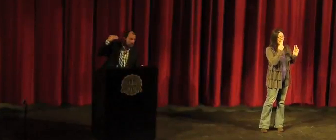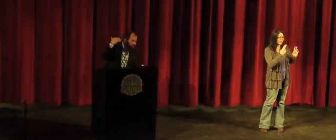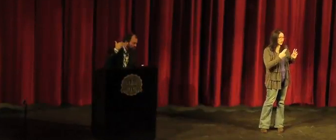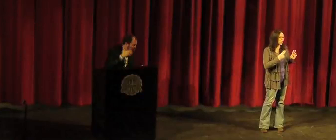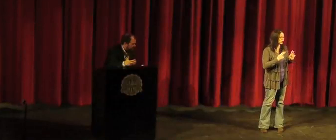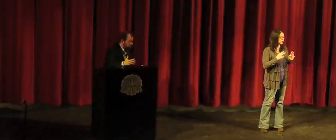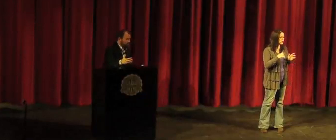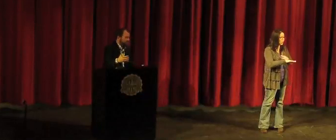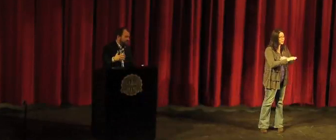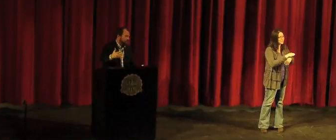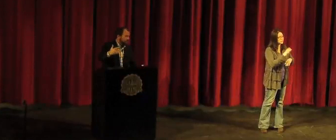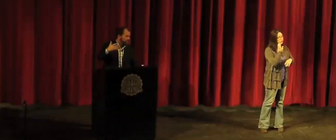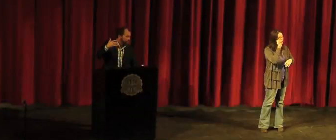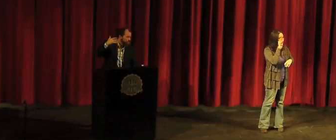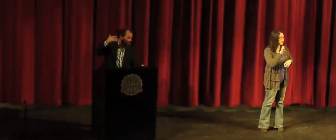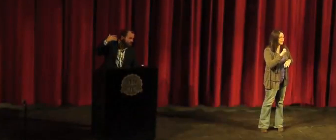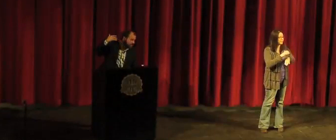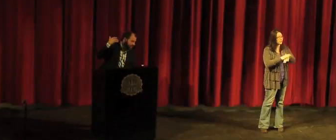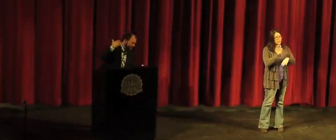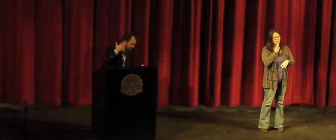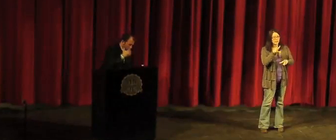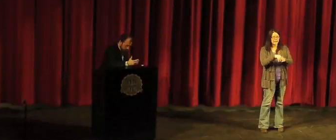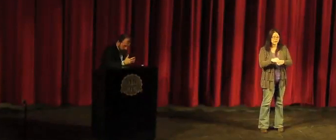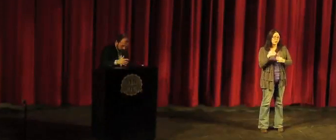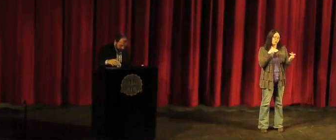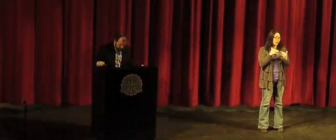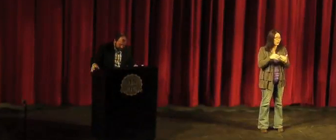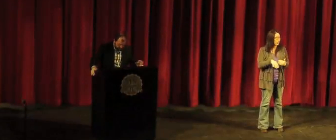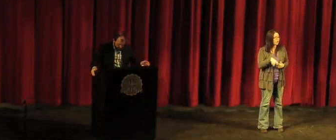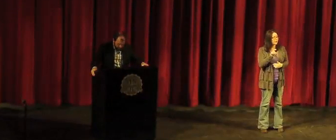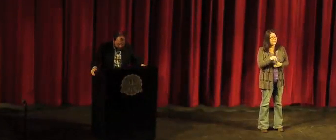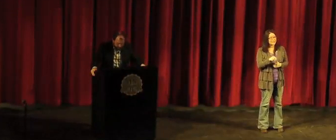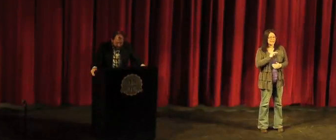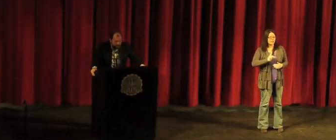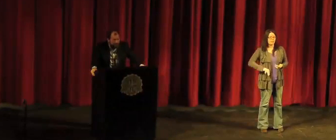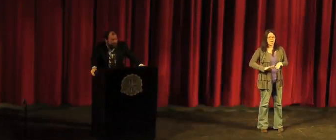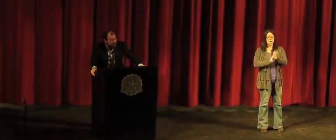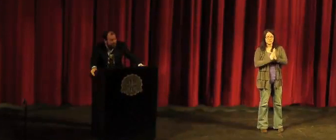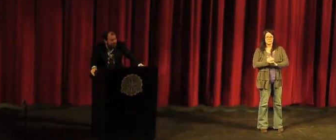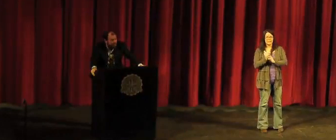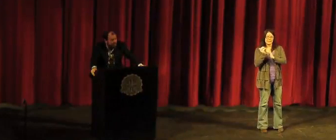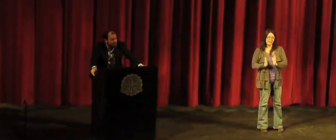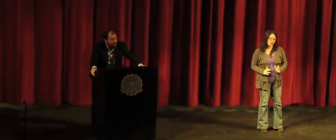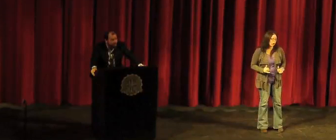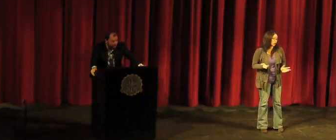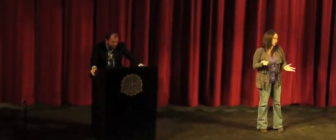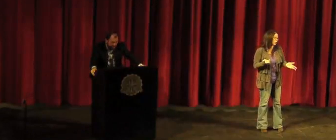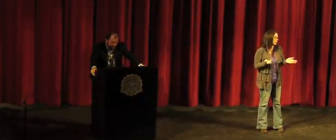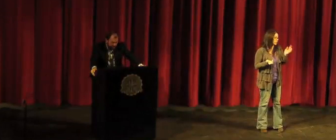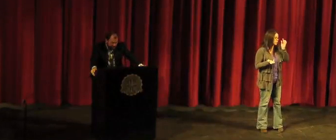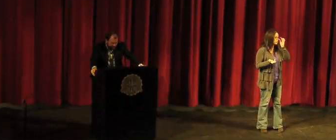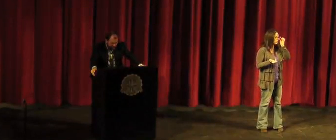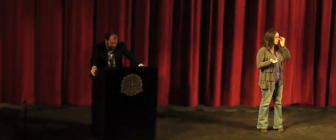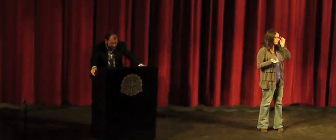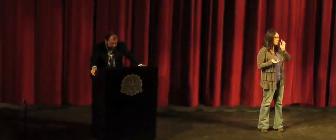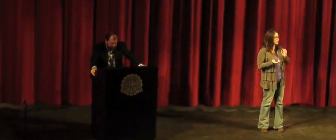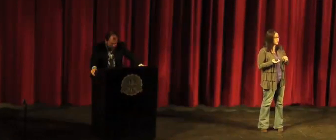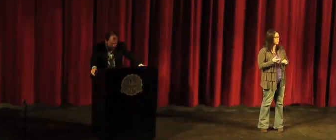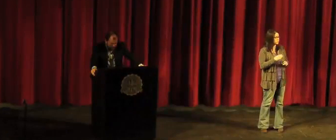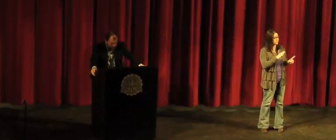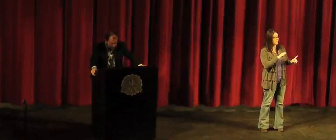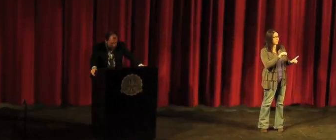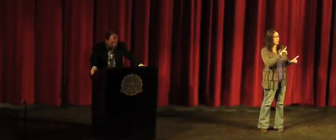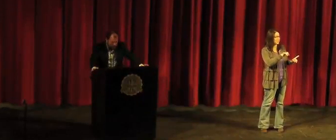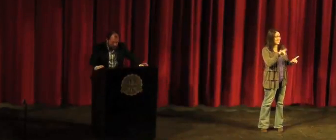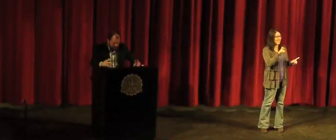Europe. Britain's going to be entering the war. They need the monarch to be a leader. And Bertie has to give the speech of his